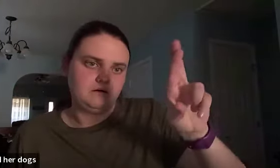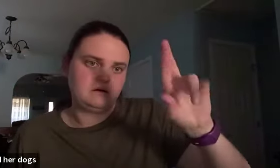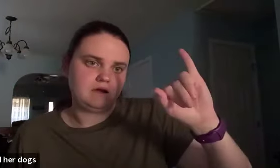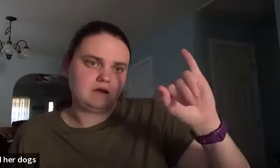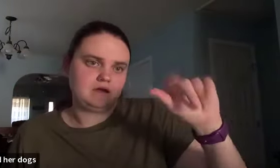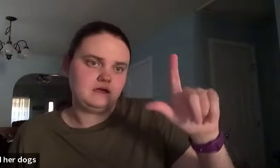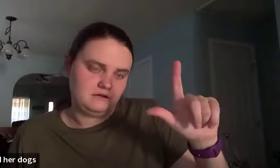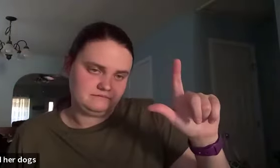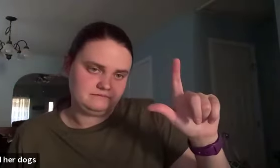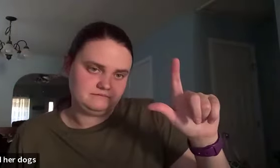APRIL.